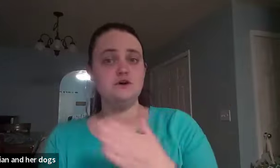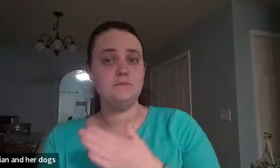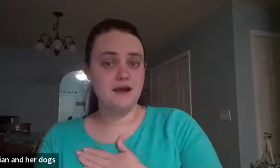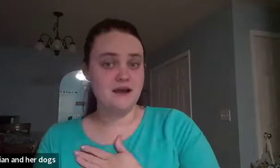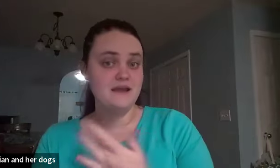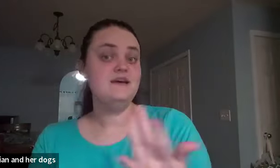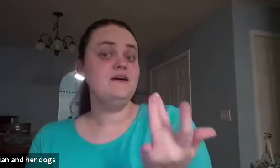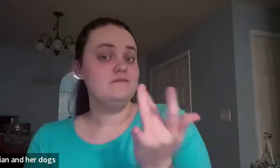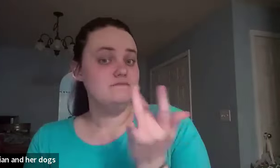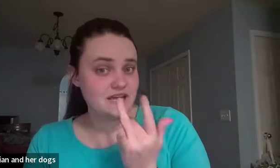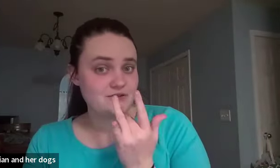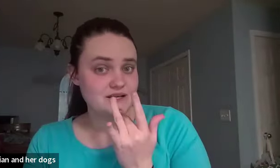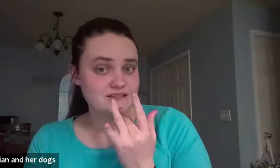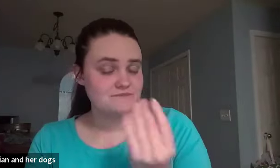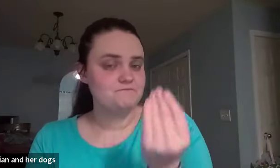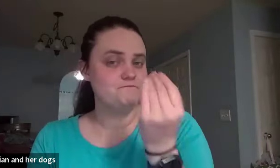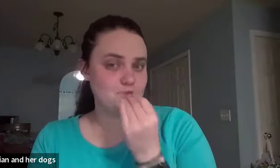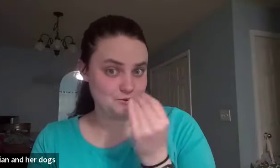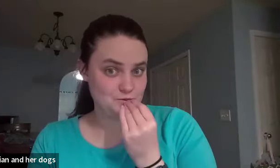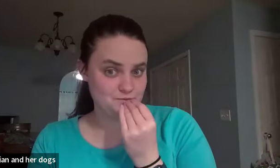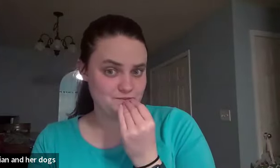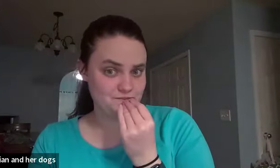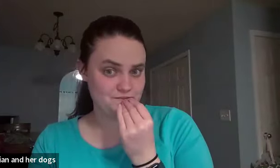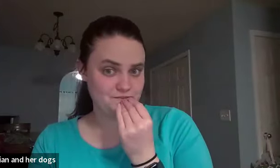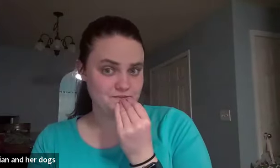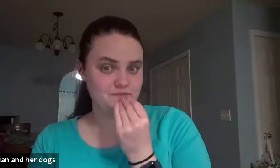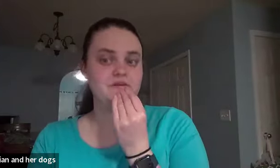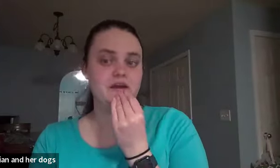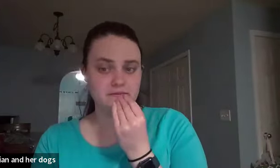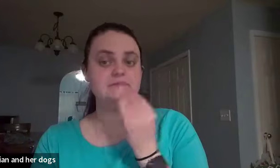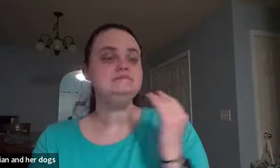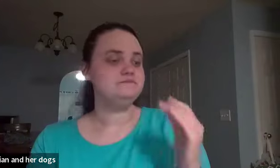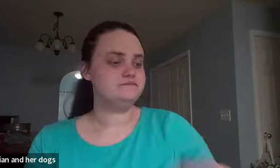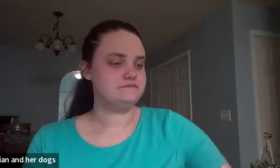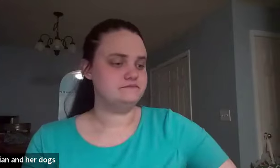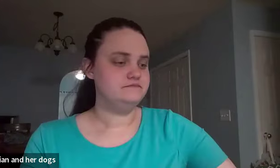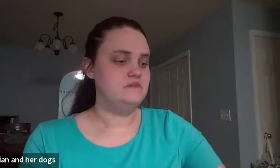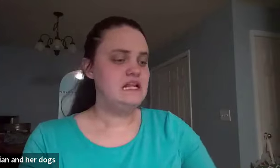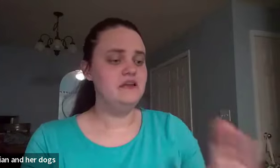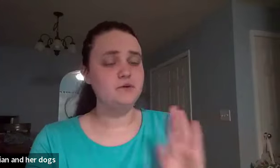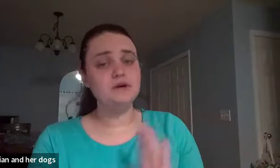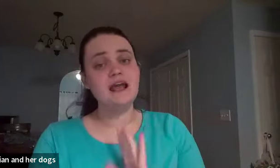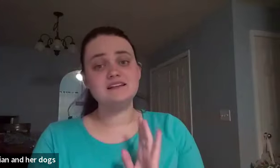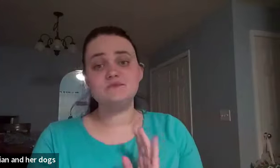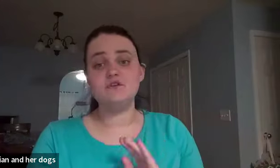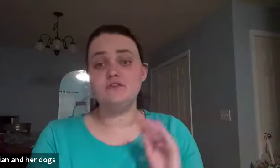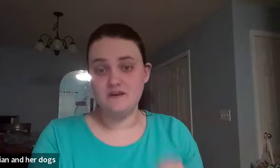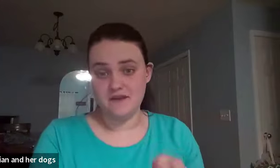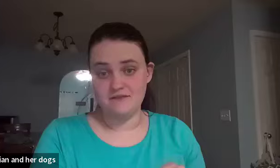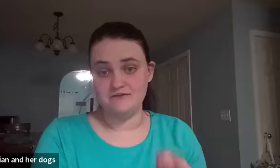So my favorite food. Okay. If you were going to ask them what their favorite